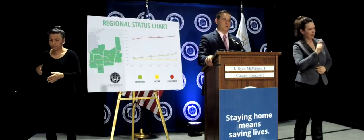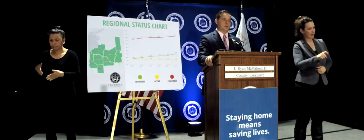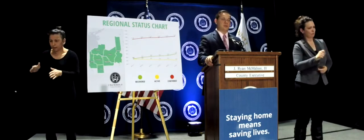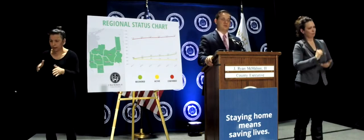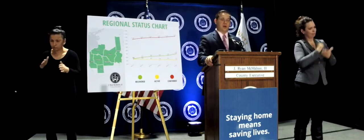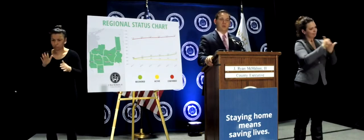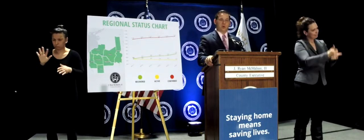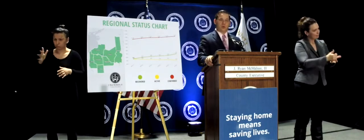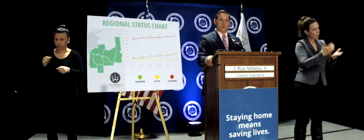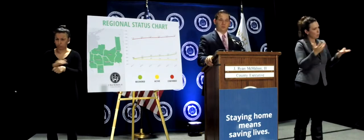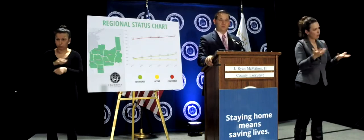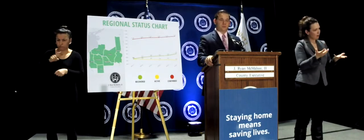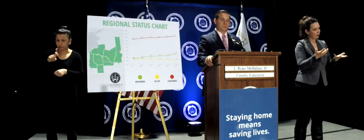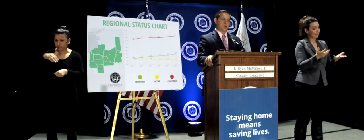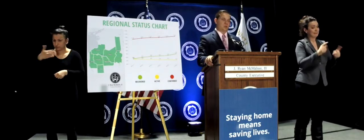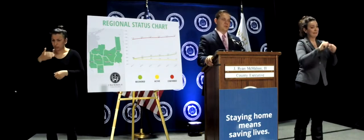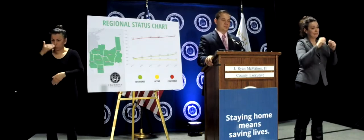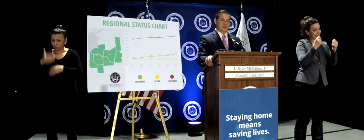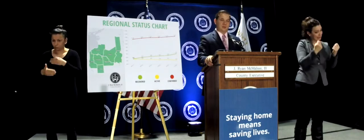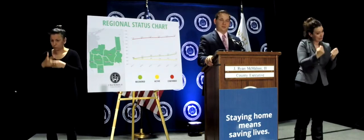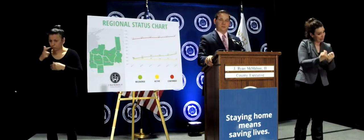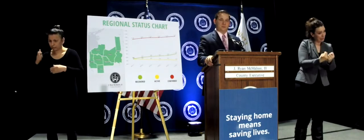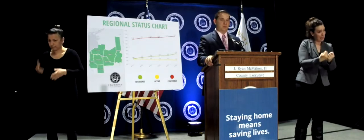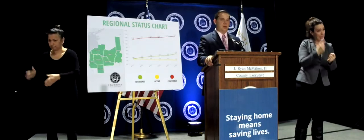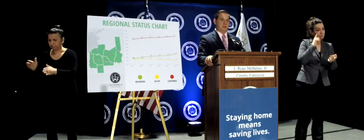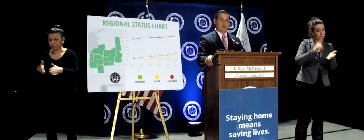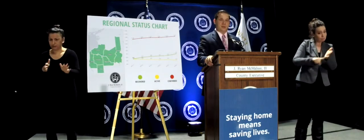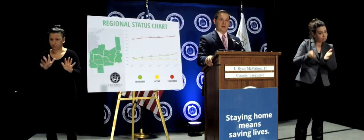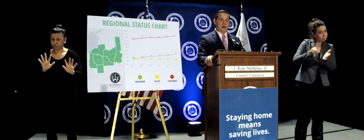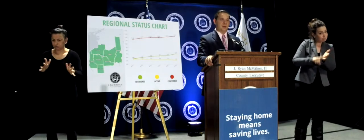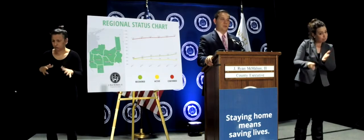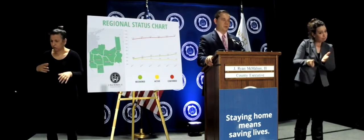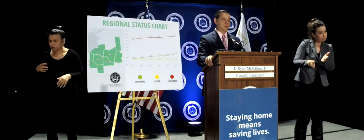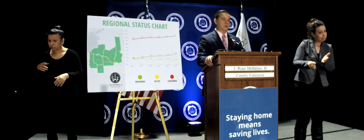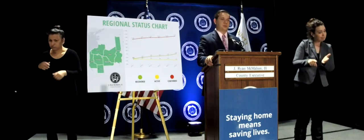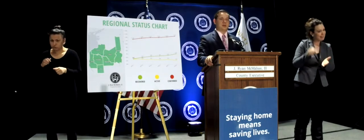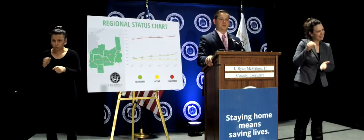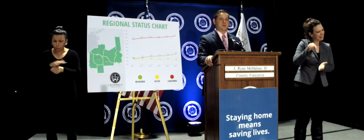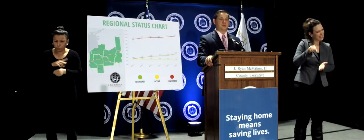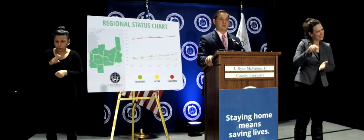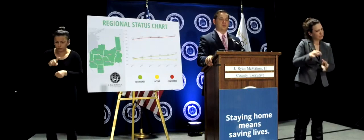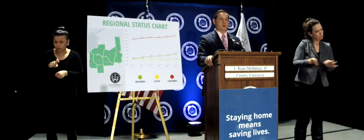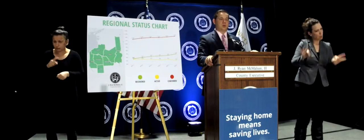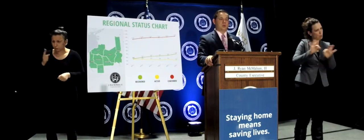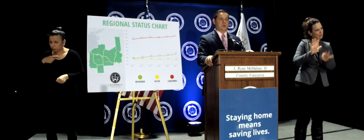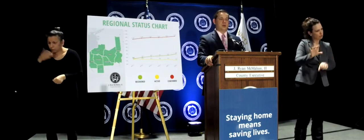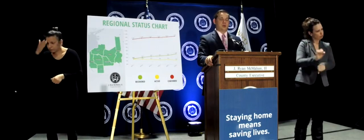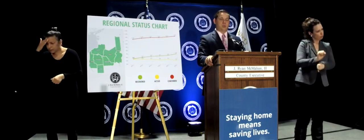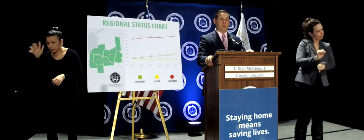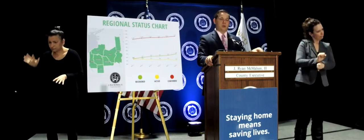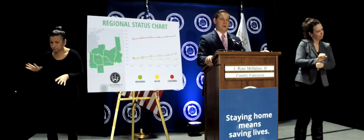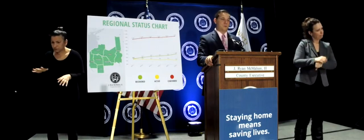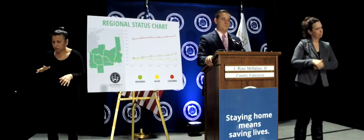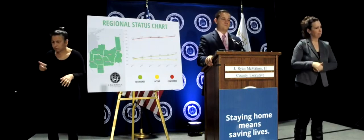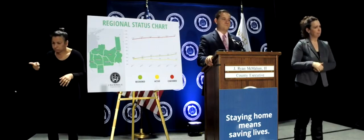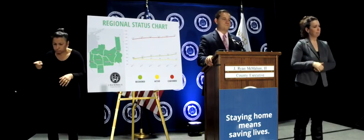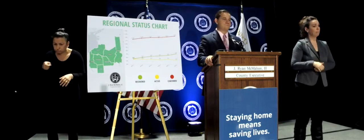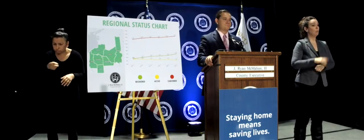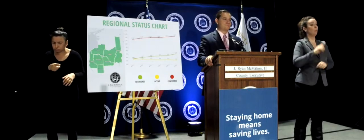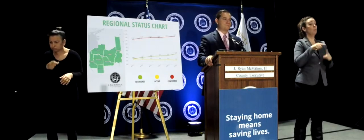once we win this fight with COVID, there'll be something else. May not be a pandemic, but there'll be something else for us to do related to public